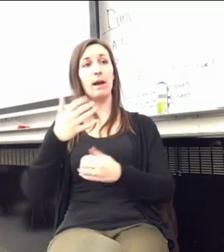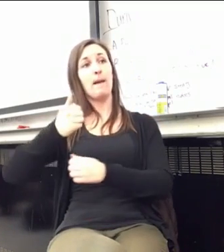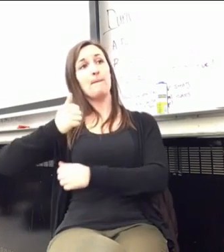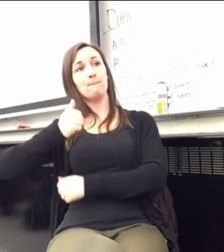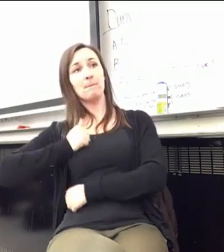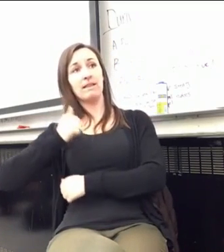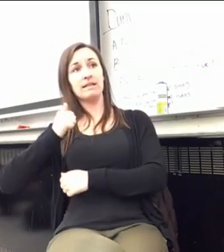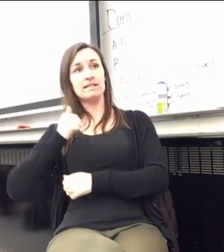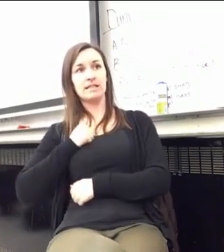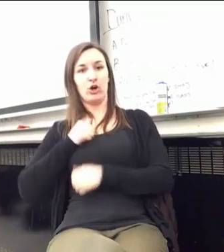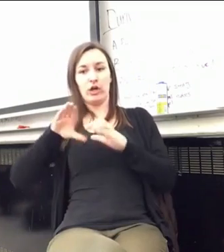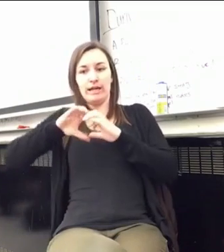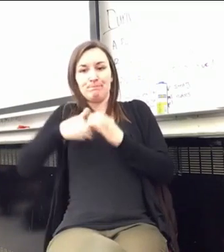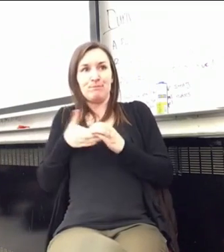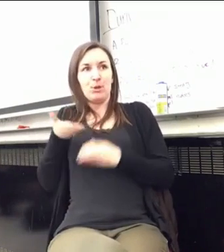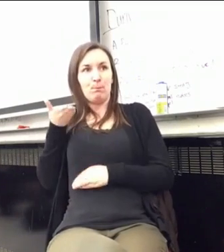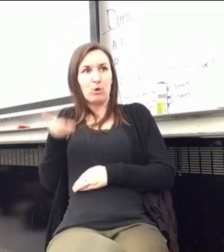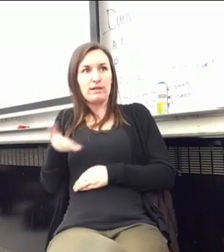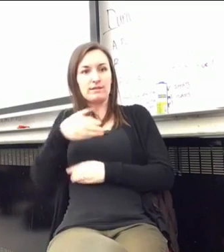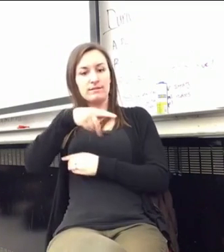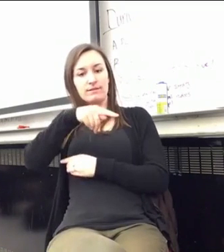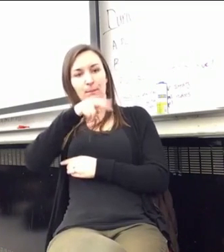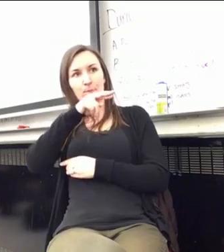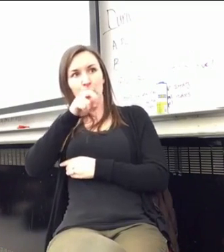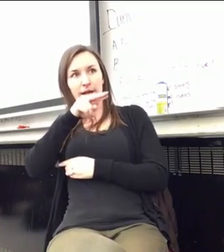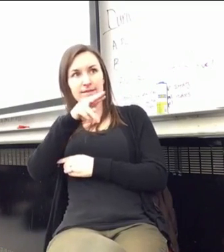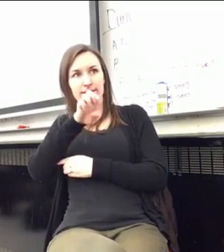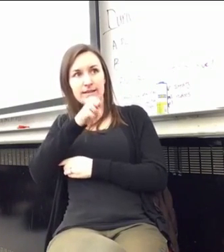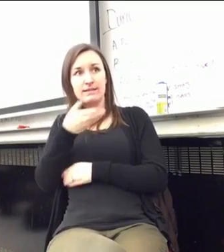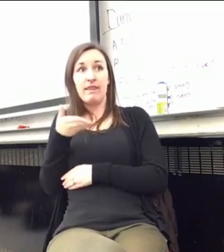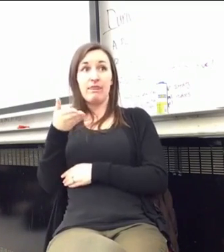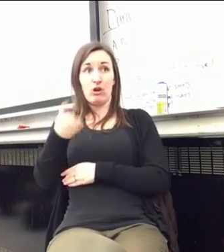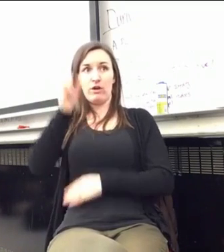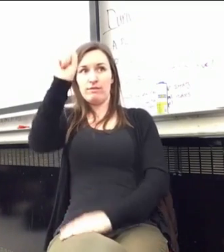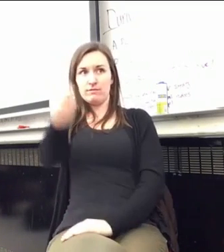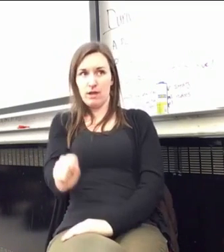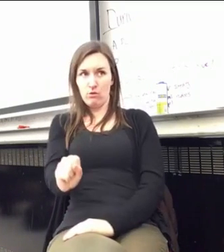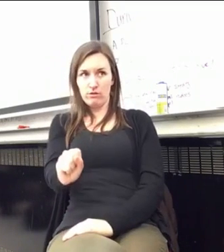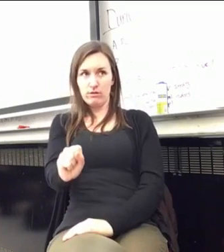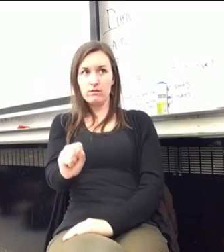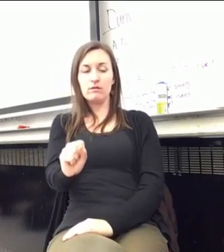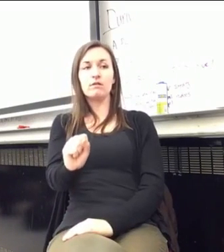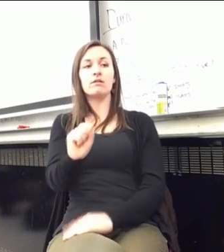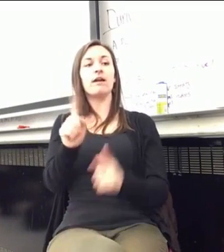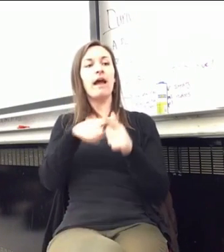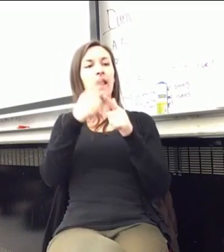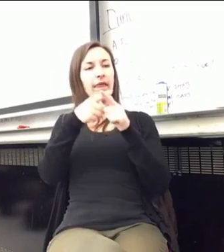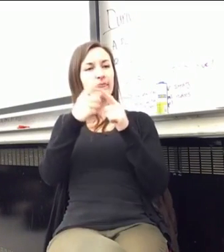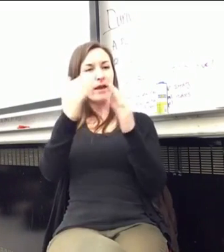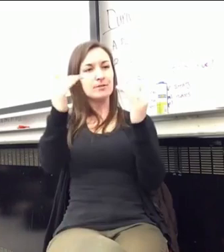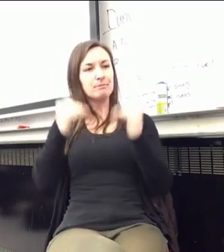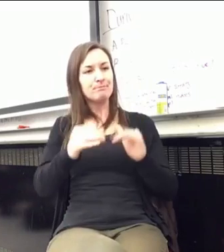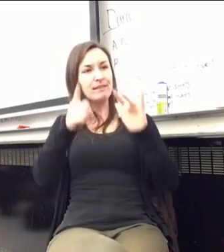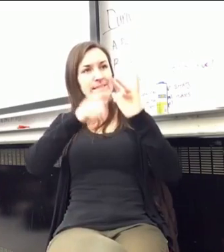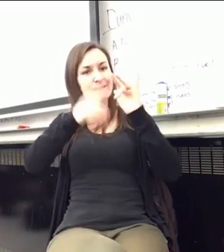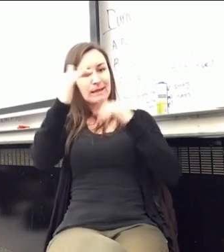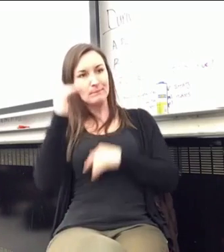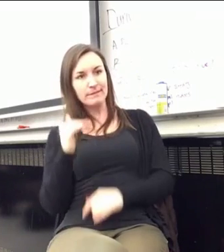military presence in the South, and then skip to where it